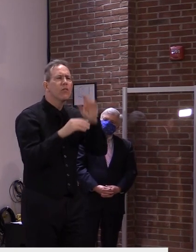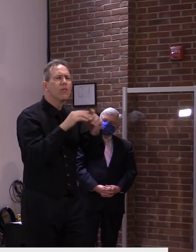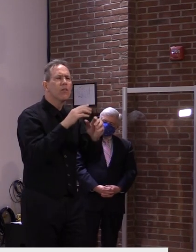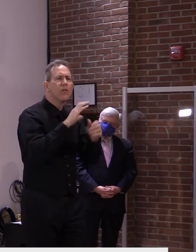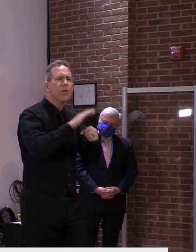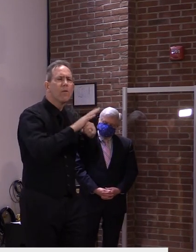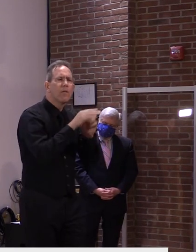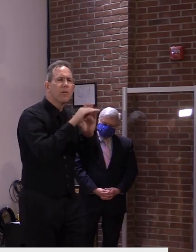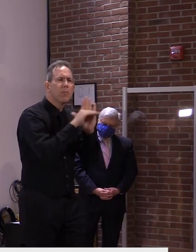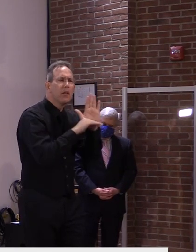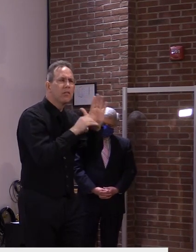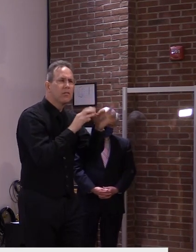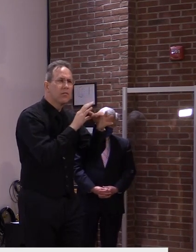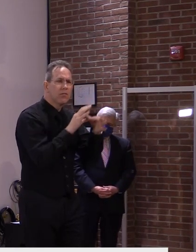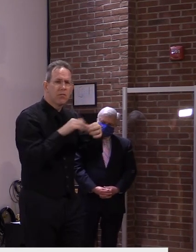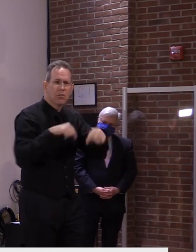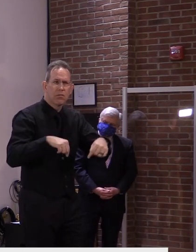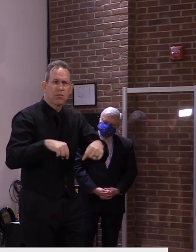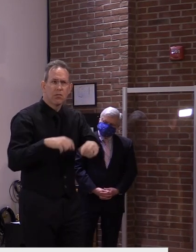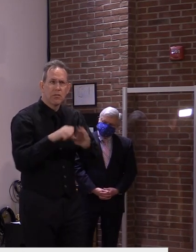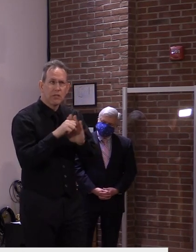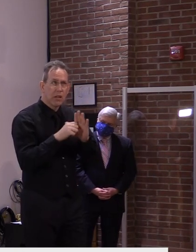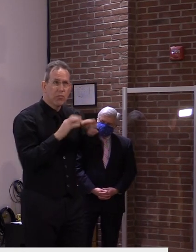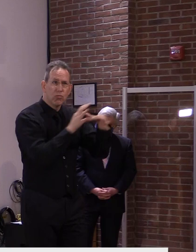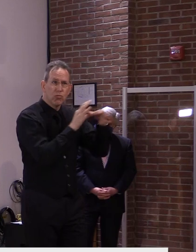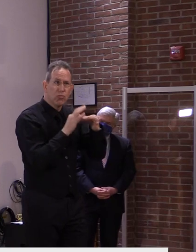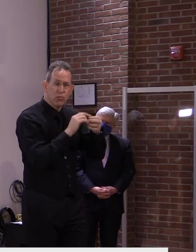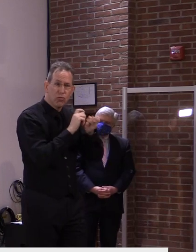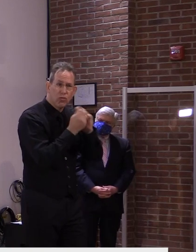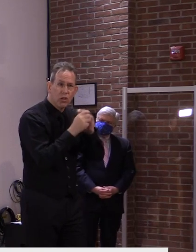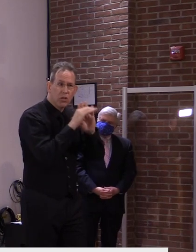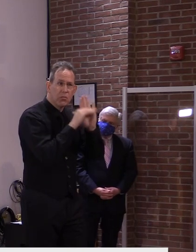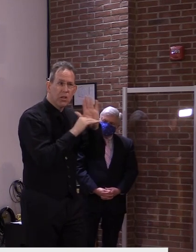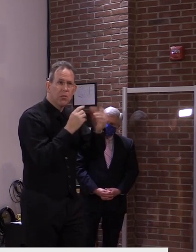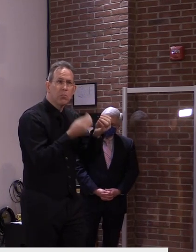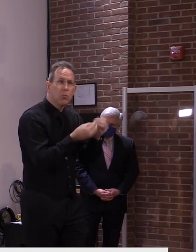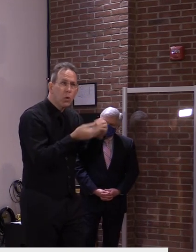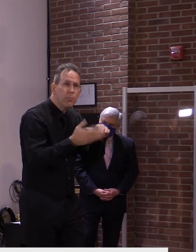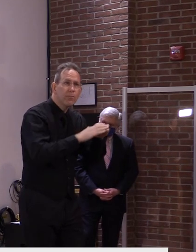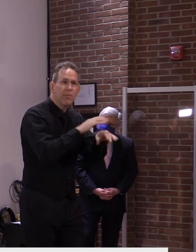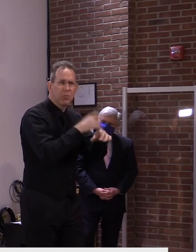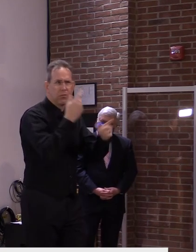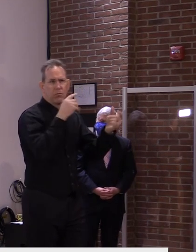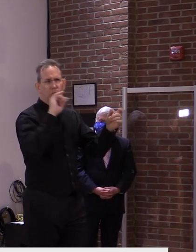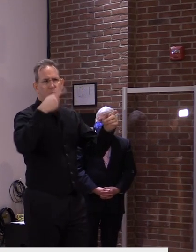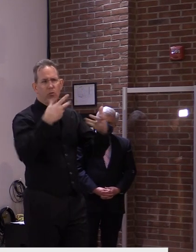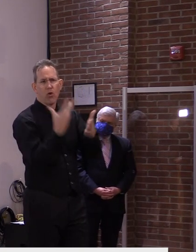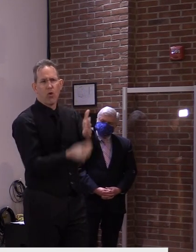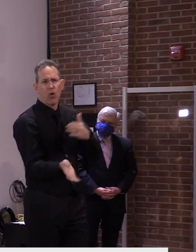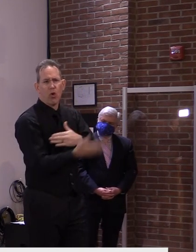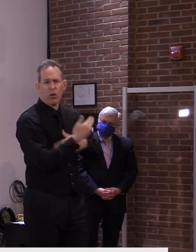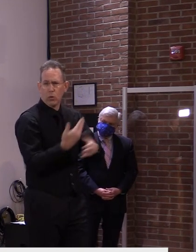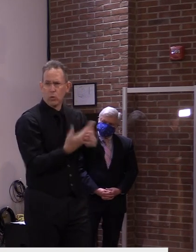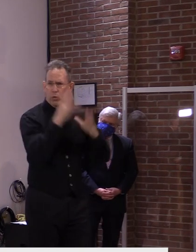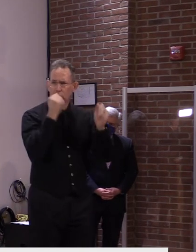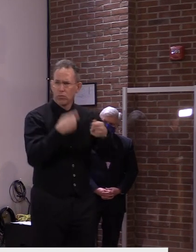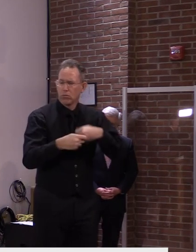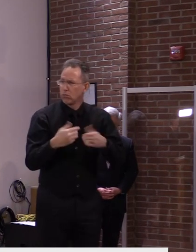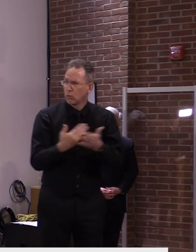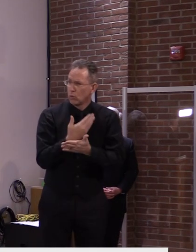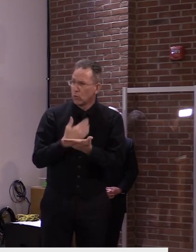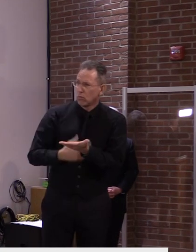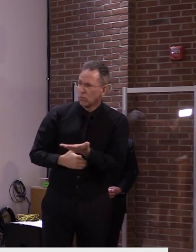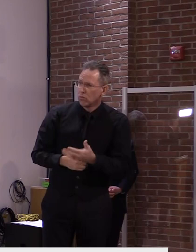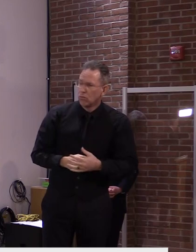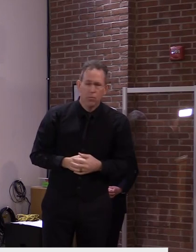again, Joe, as I mentioned, I think on Tuesday, we have seen an increase in supply. I don't know whether we would have